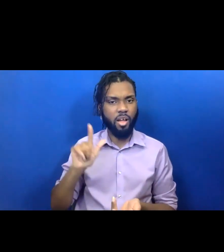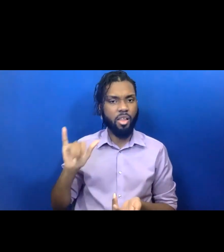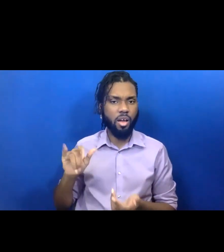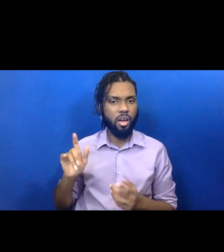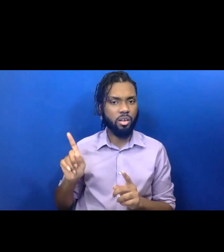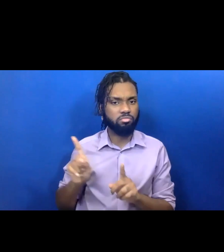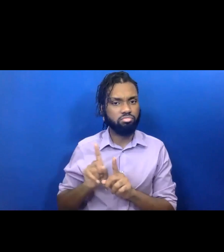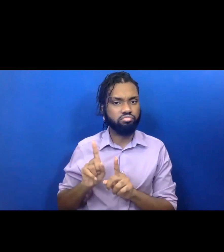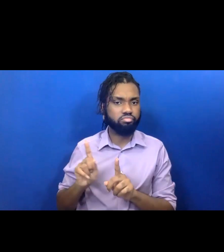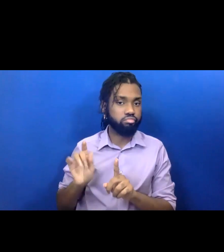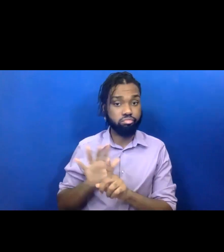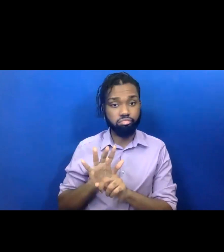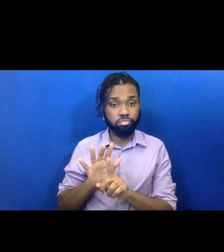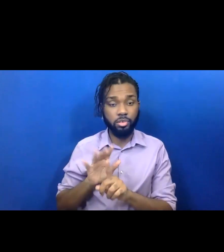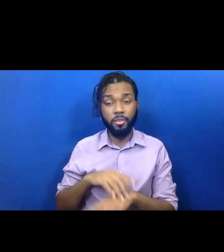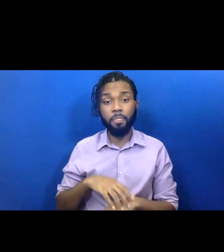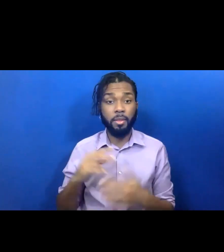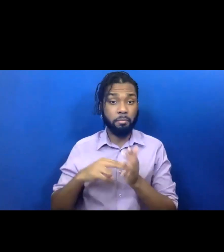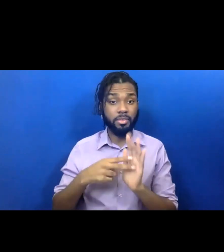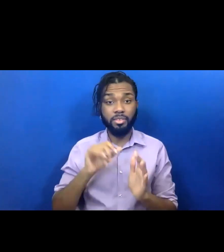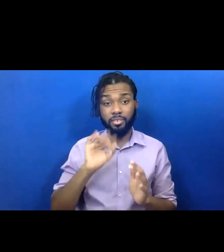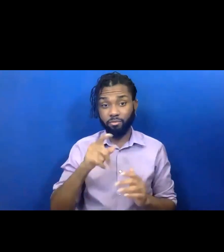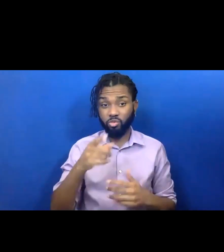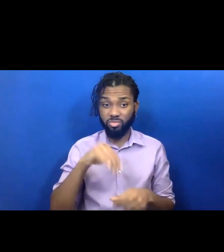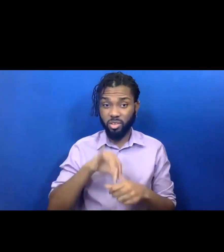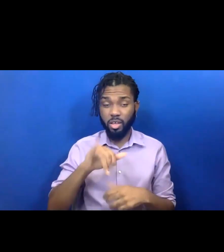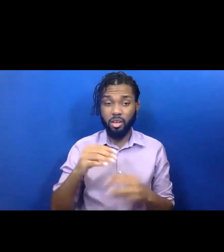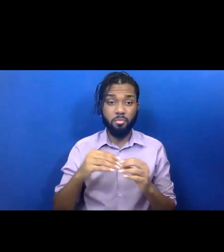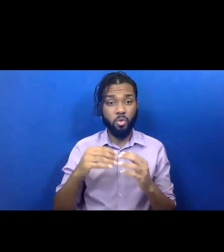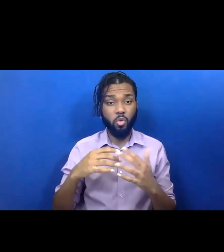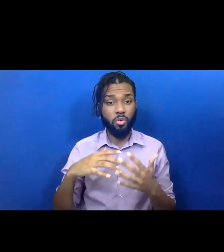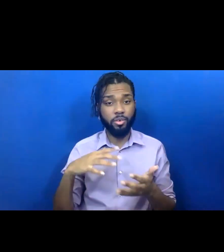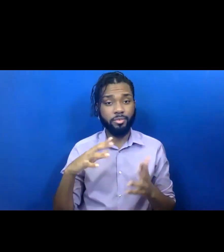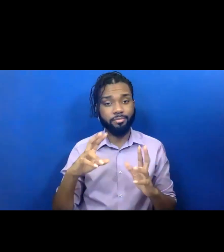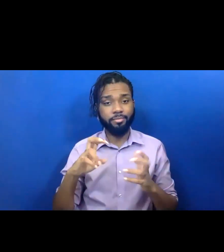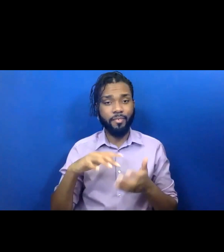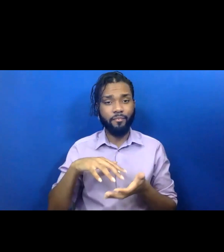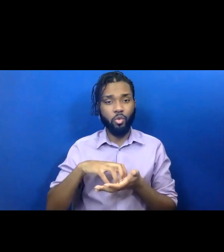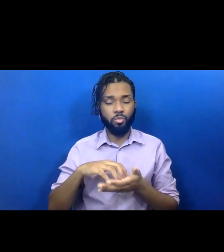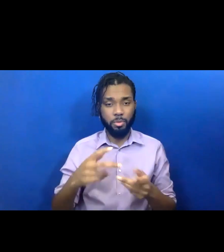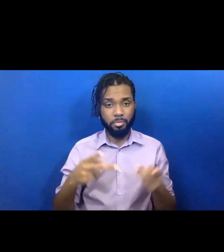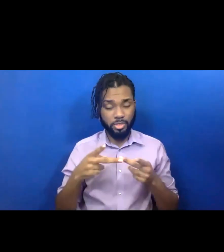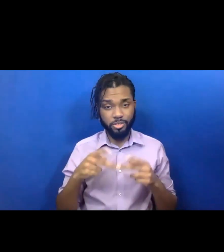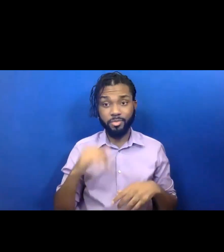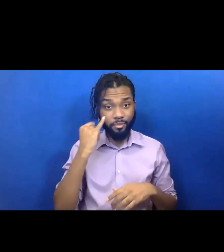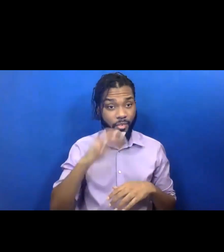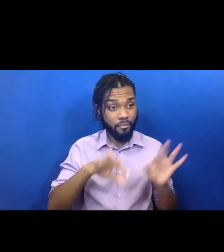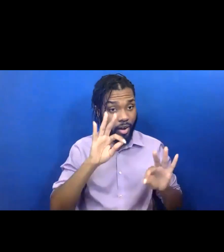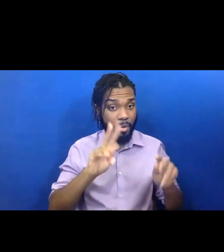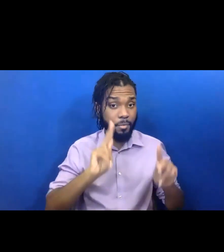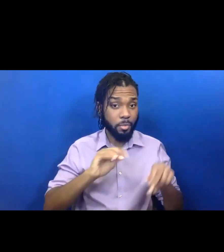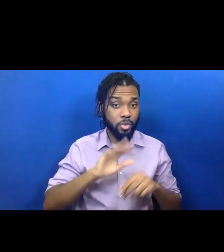think, that means that if you are in this more vulnerable position, finding people who are allies in your department and